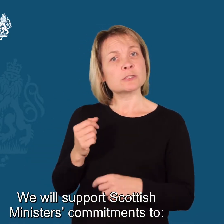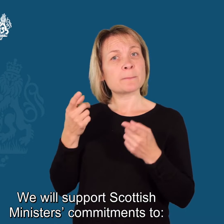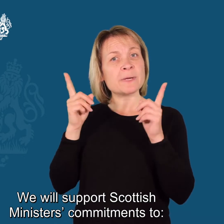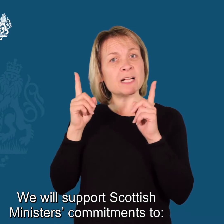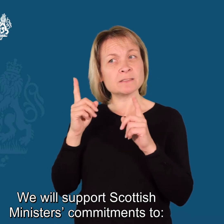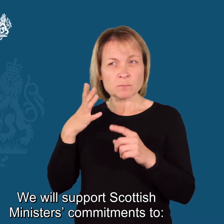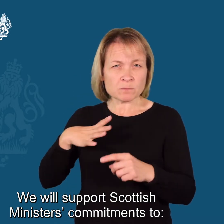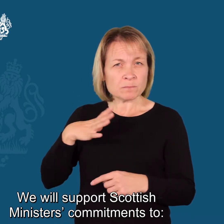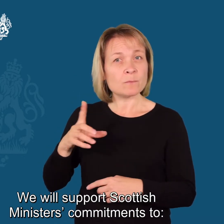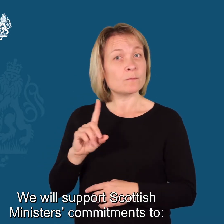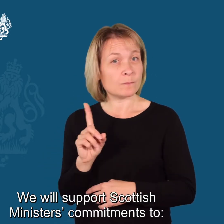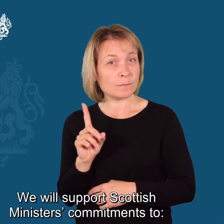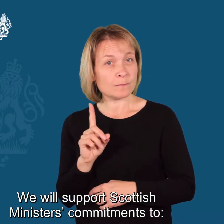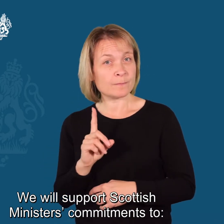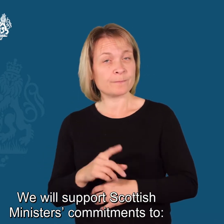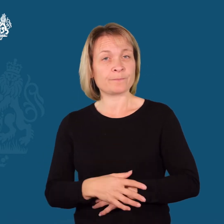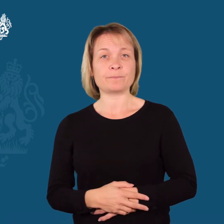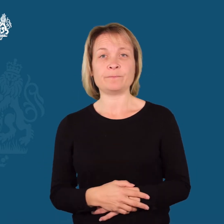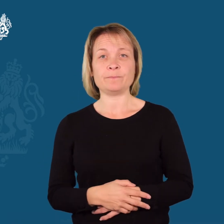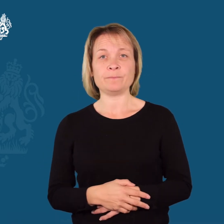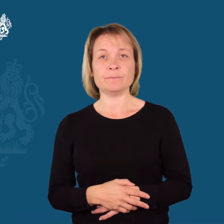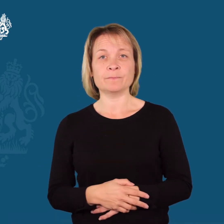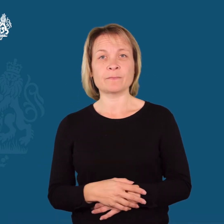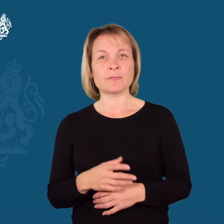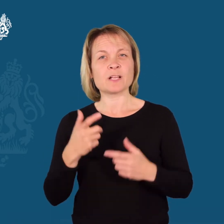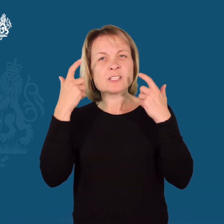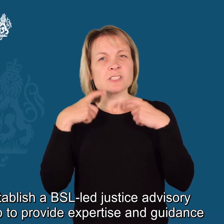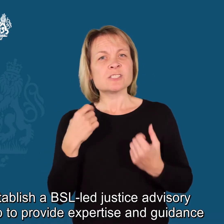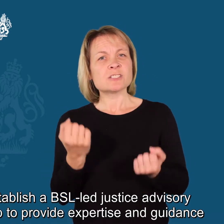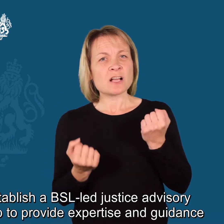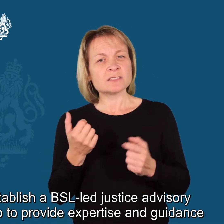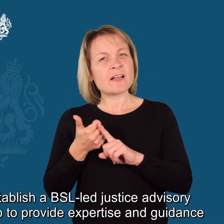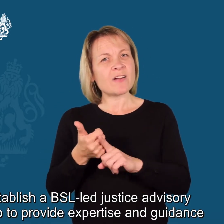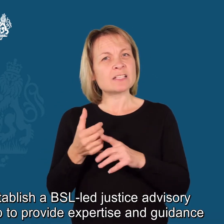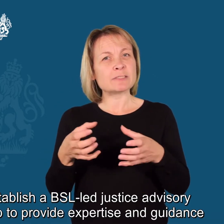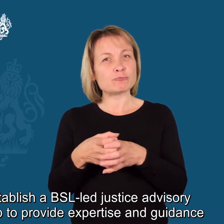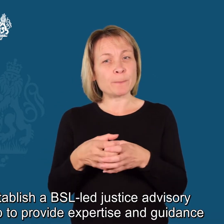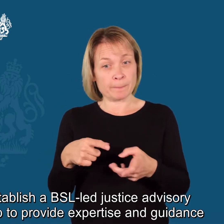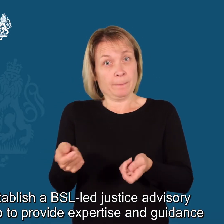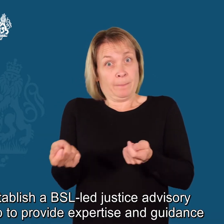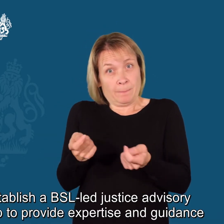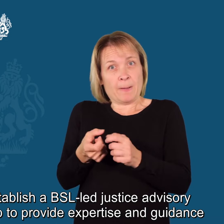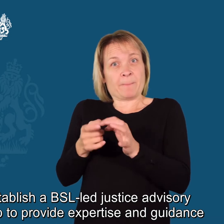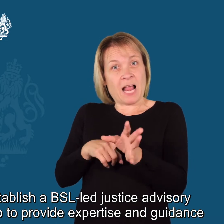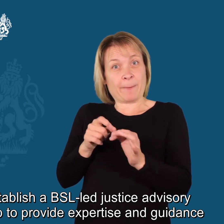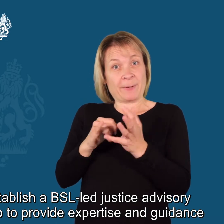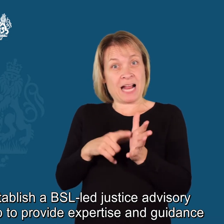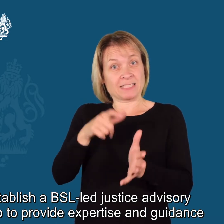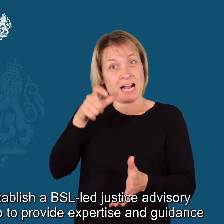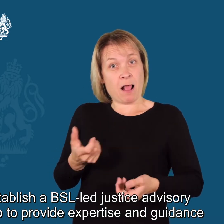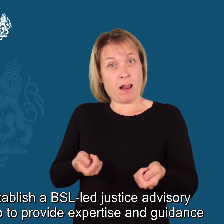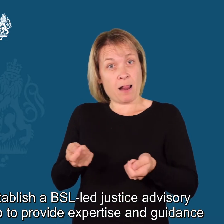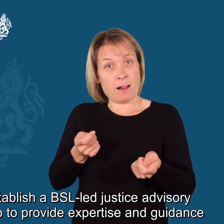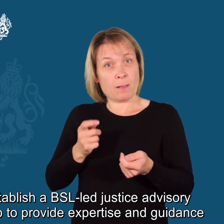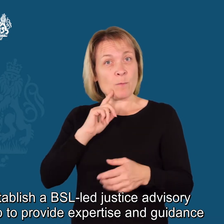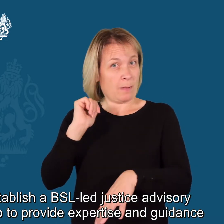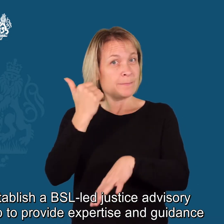We will support Scottish Ministers' commitments to establish a BSL-led Justice Advisory Group to provide expertise and guidance